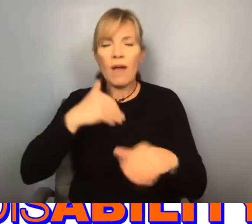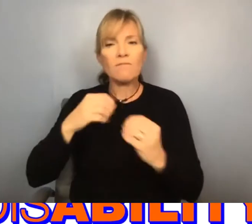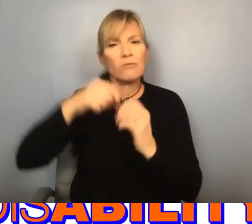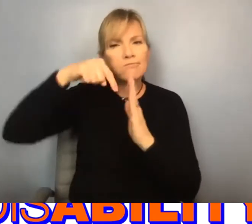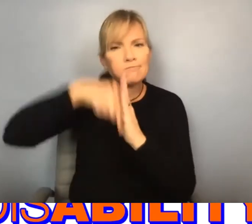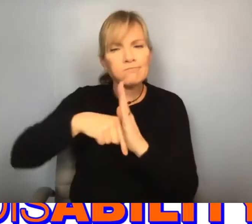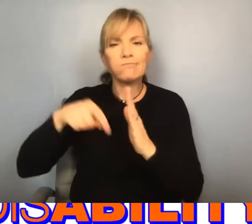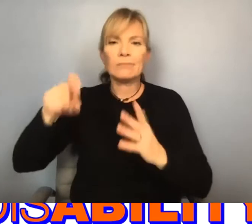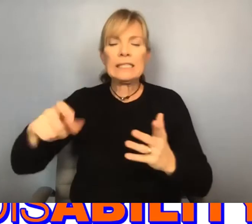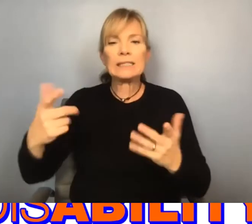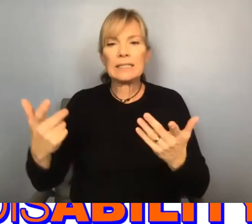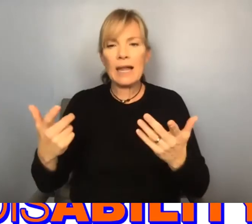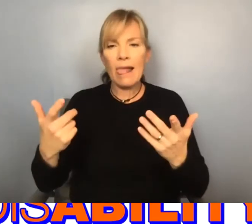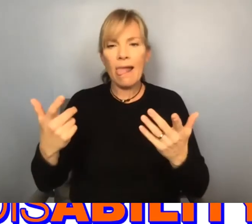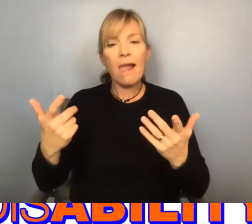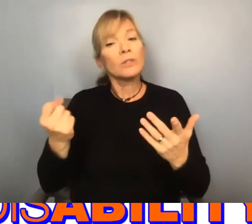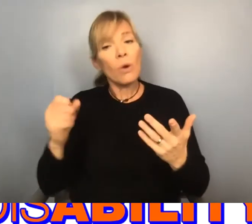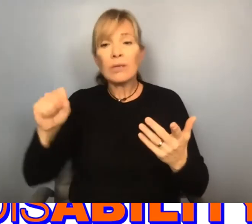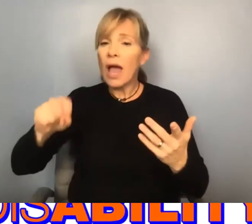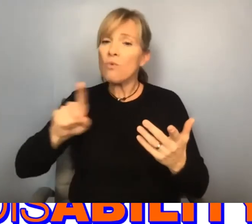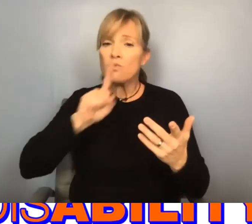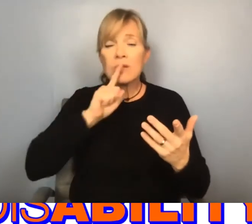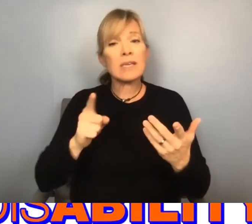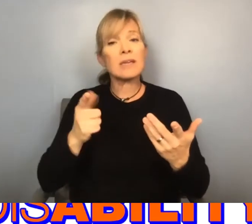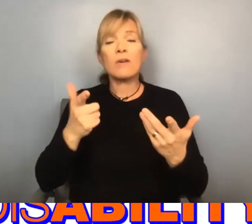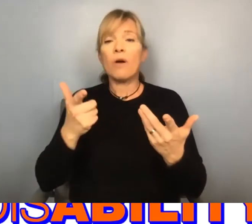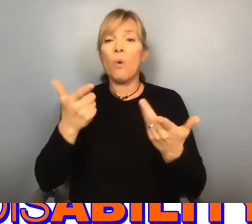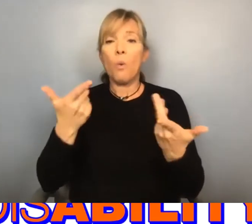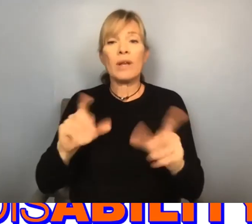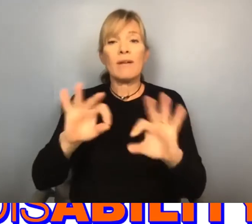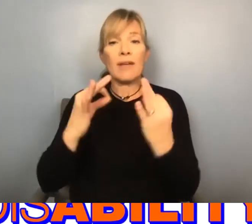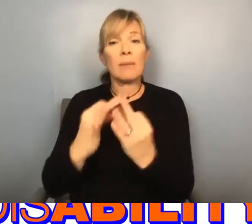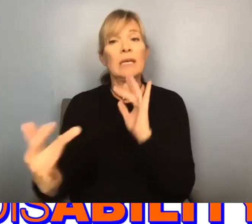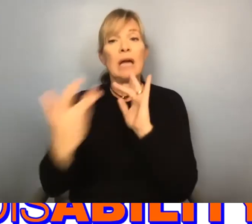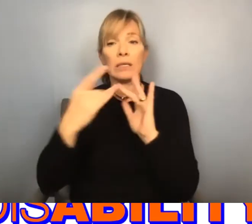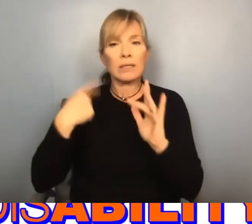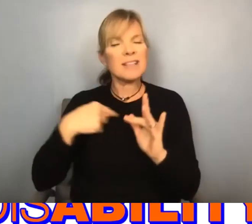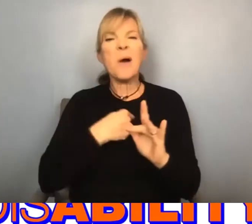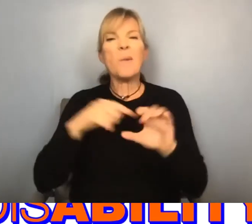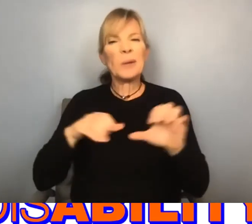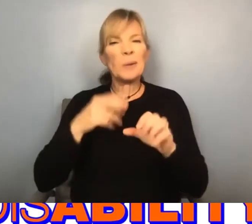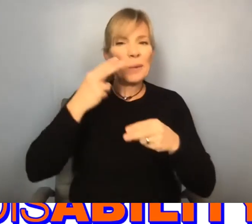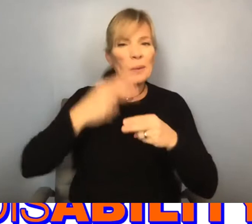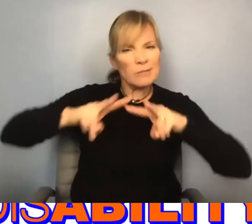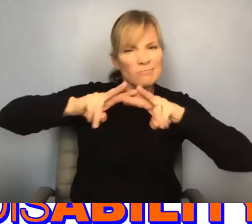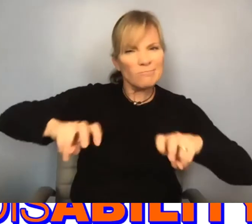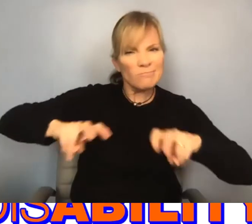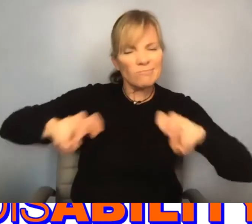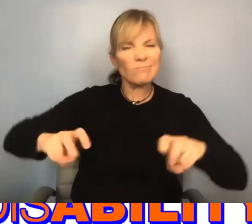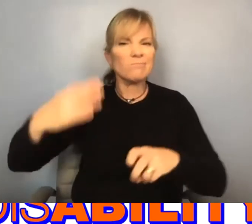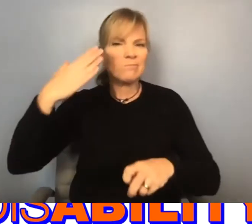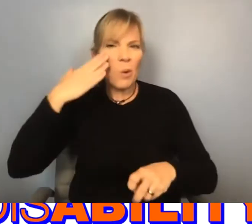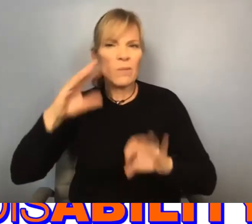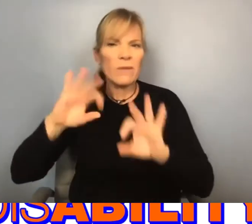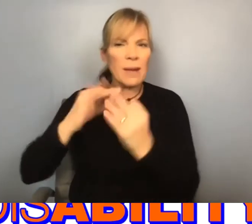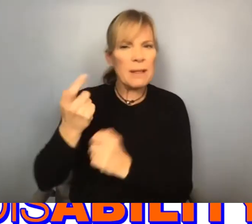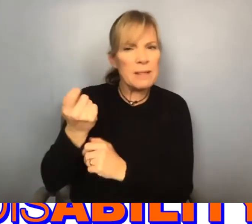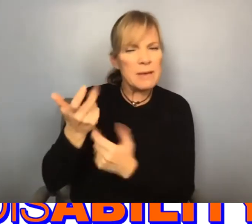needs. So, yeah, really, once families reach out to us, we kind of do a quick assessment, get to know them a little bit,